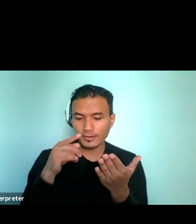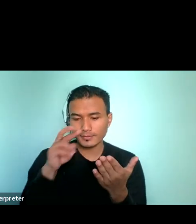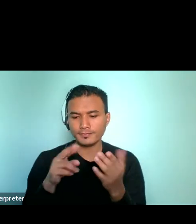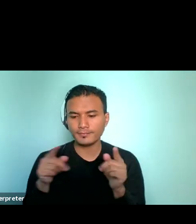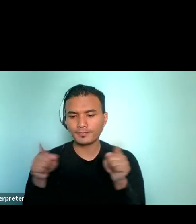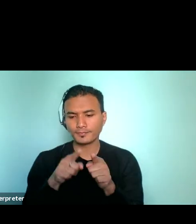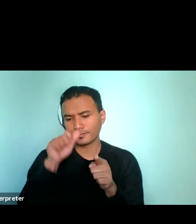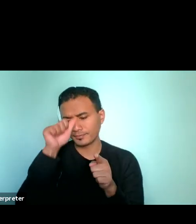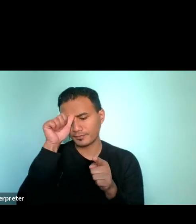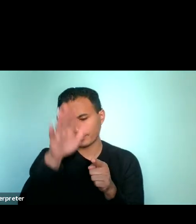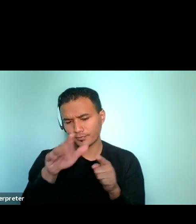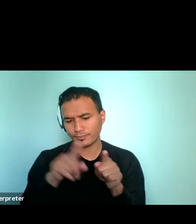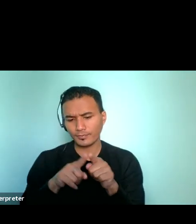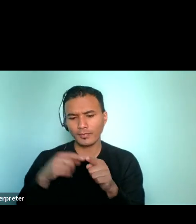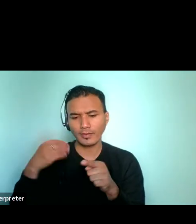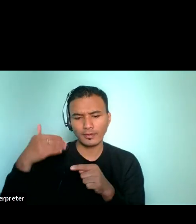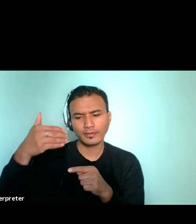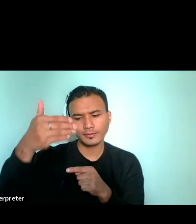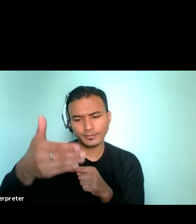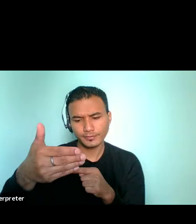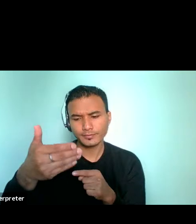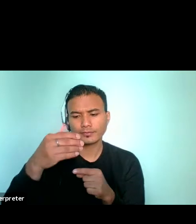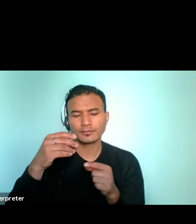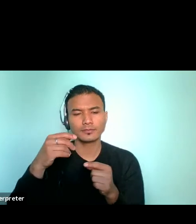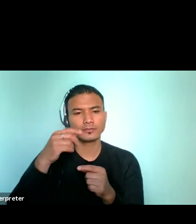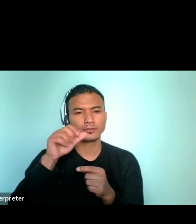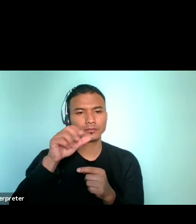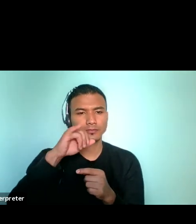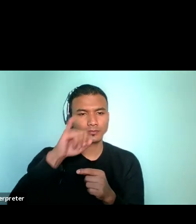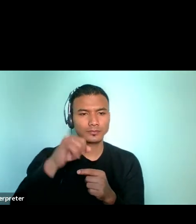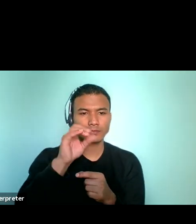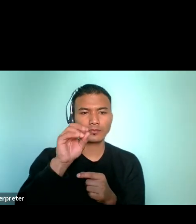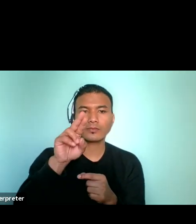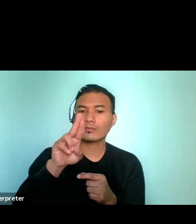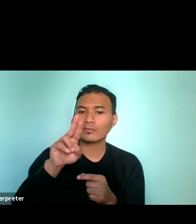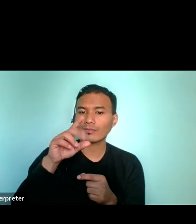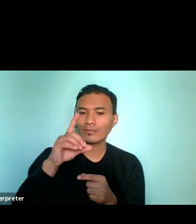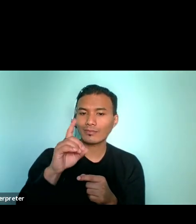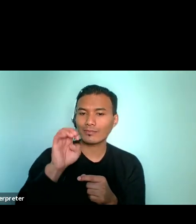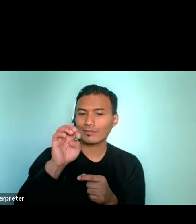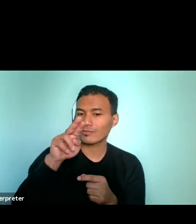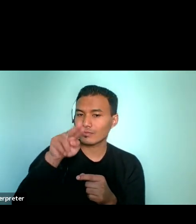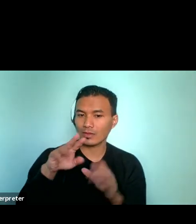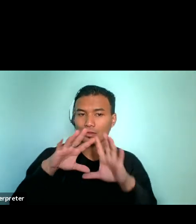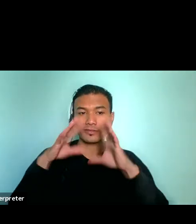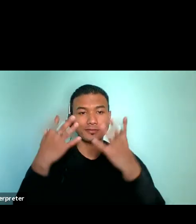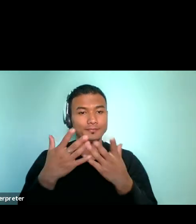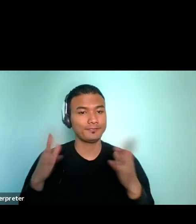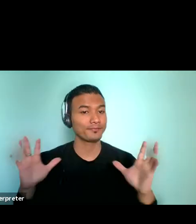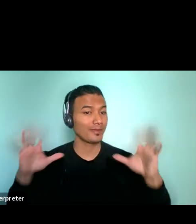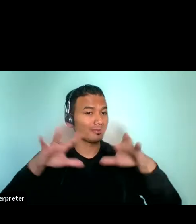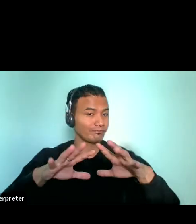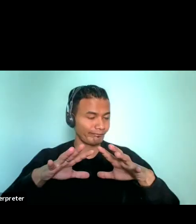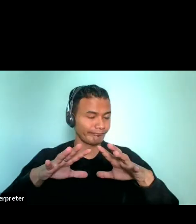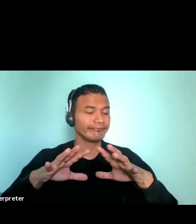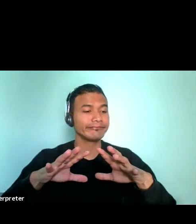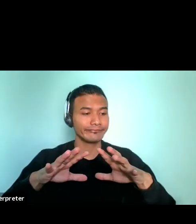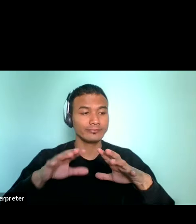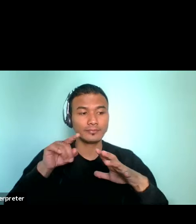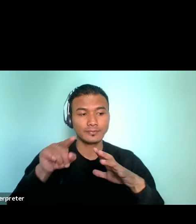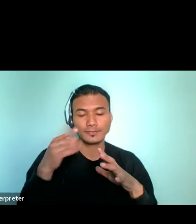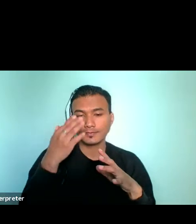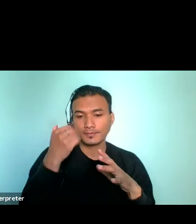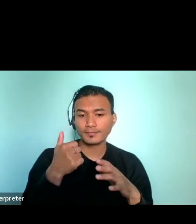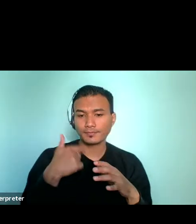information about the upcoming GLF in Jordan, the Global Land Forum, and also Global Land Forum Youth. So and